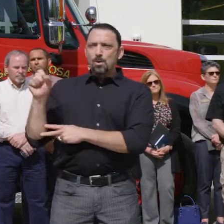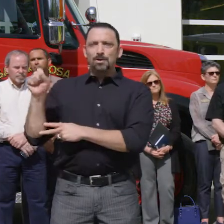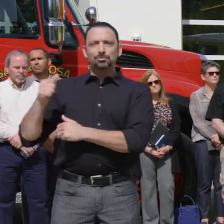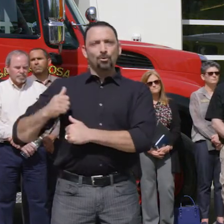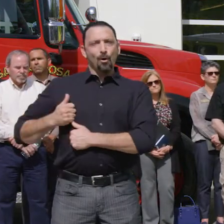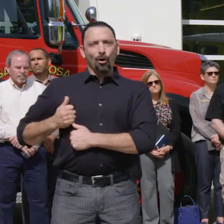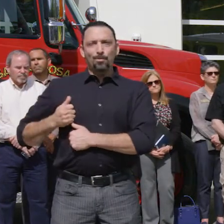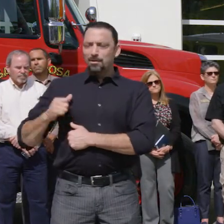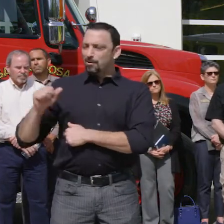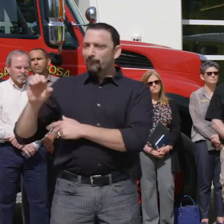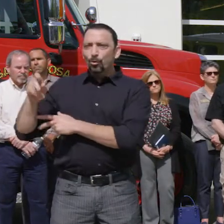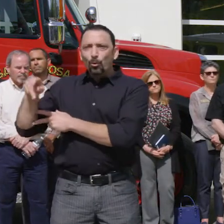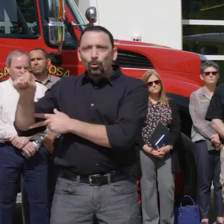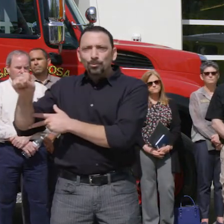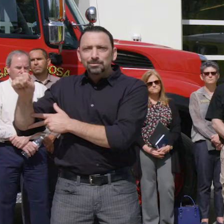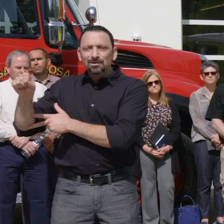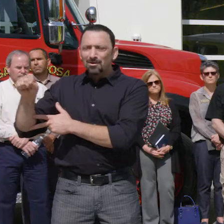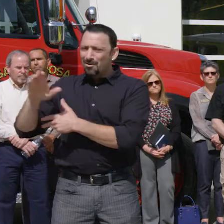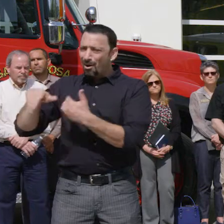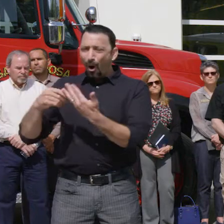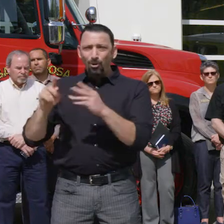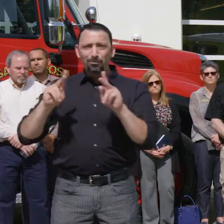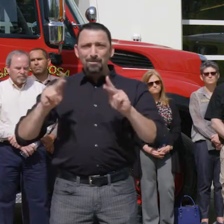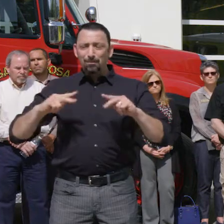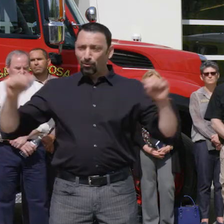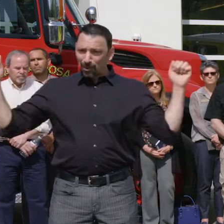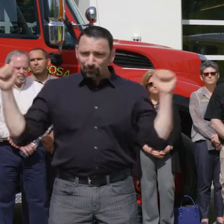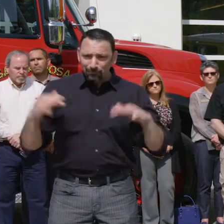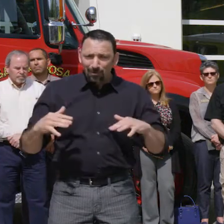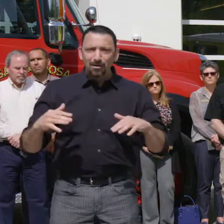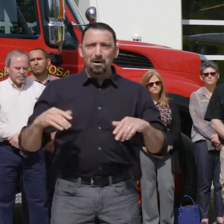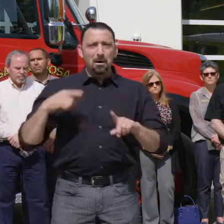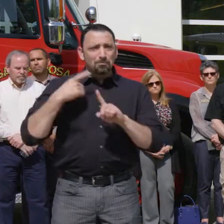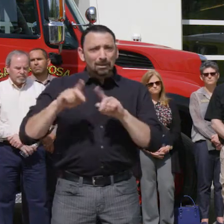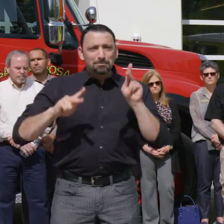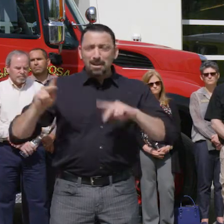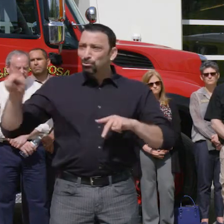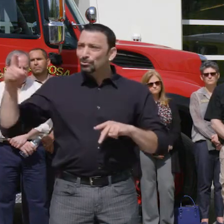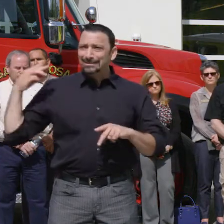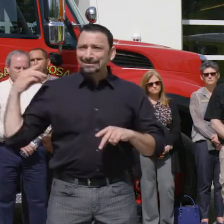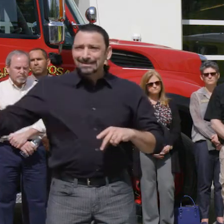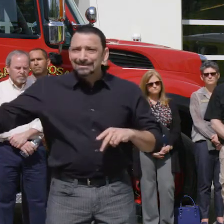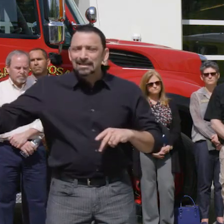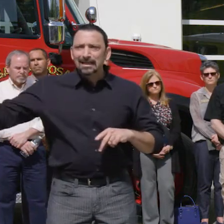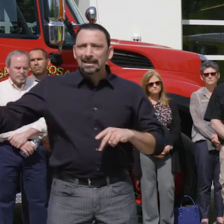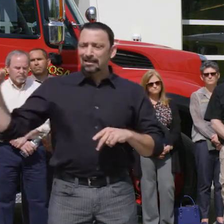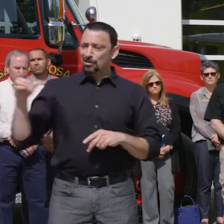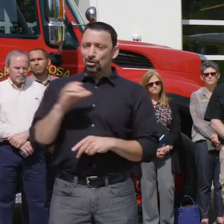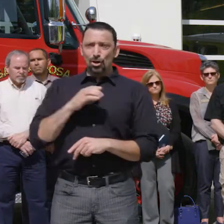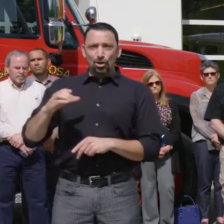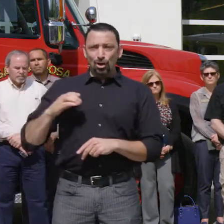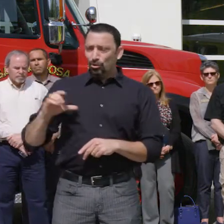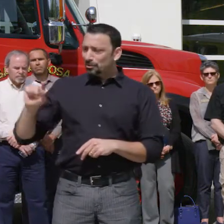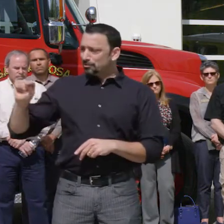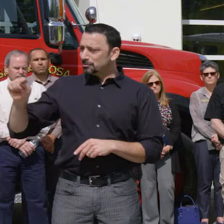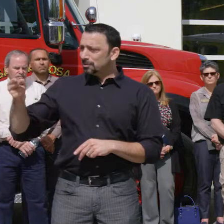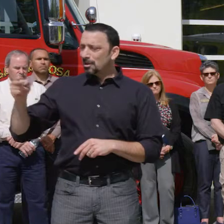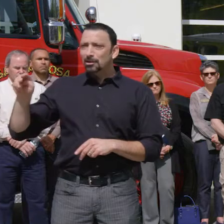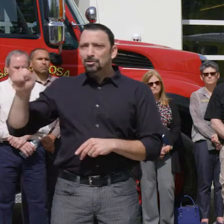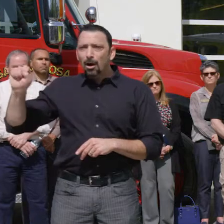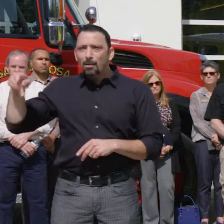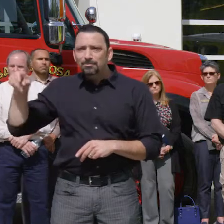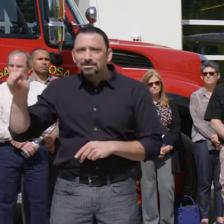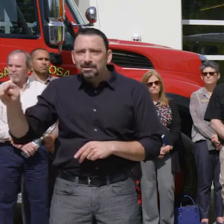contractors, our incredible representatives back in Washington, Congressman Huffman and Congressman Thompson, who are